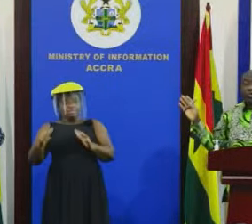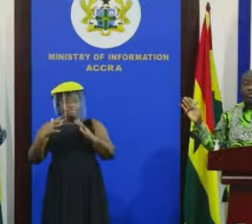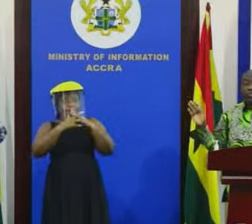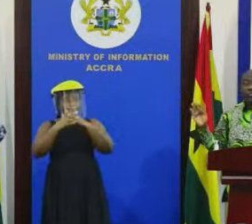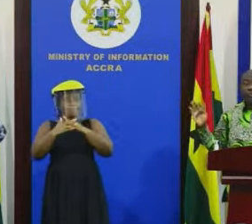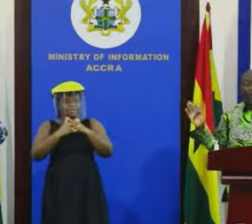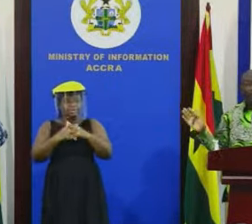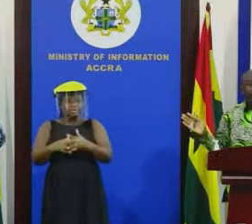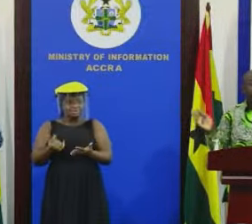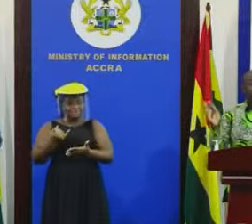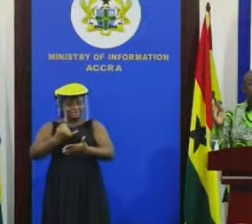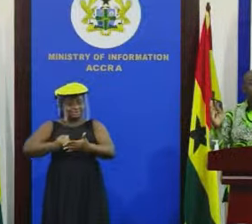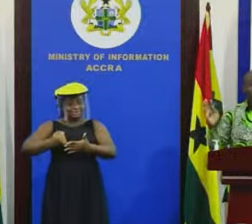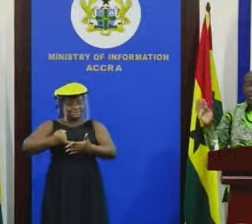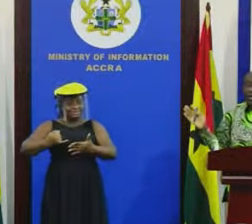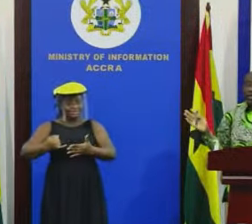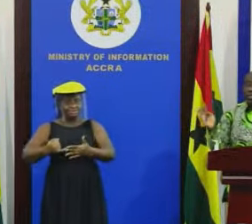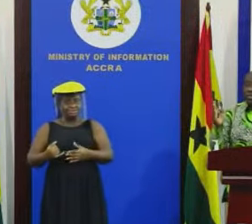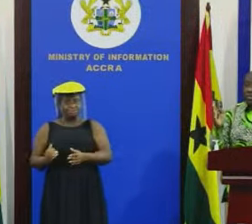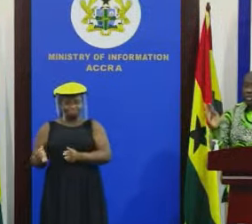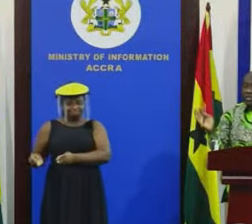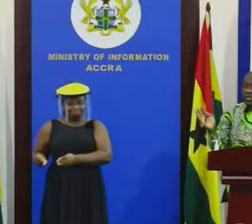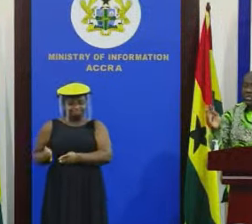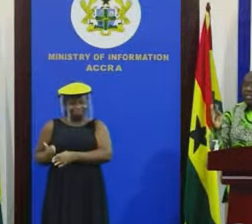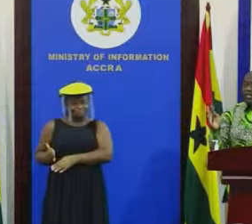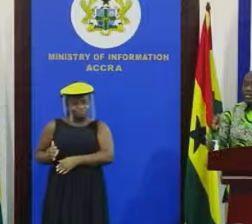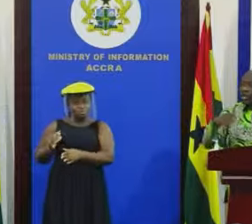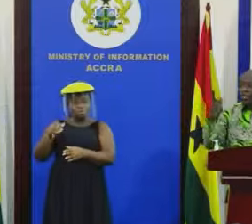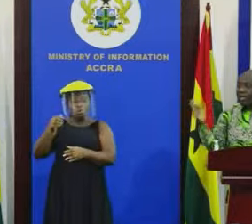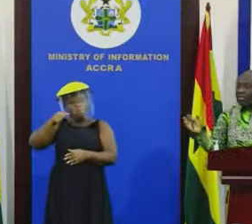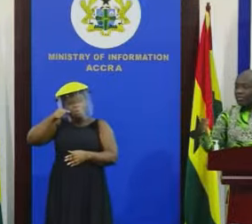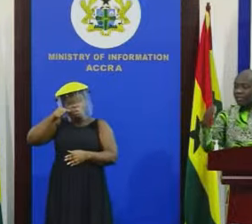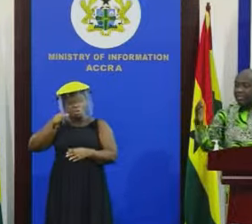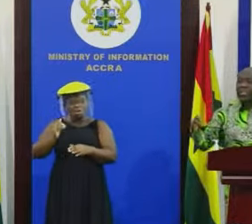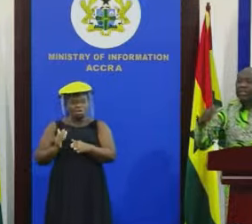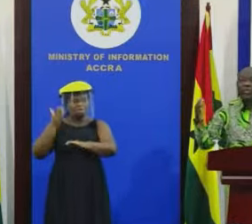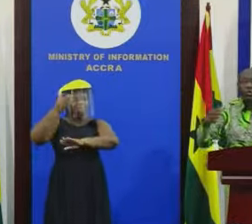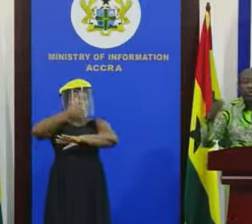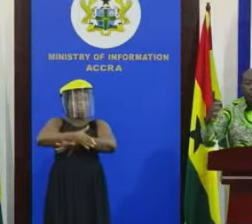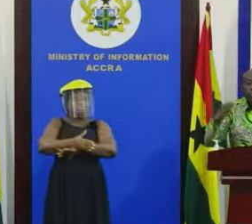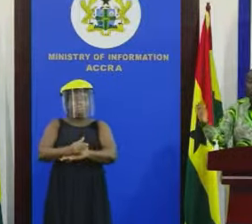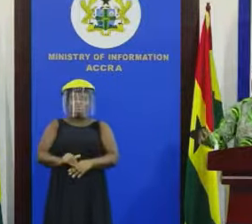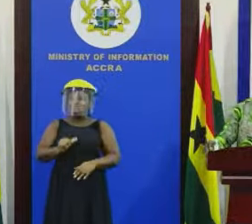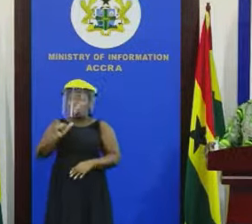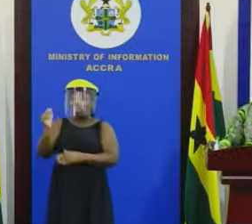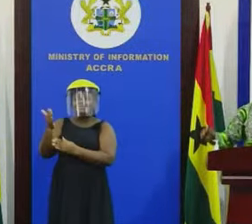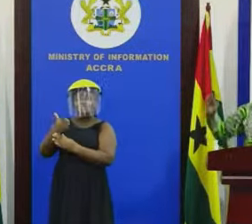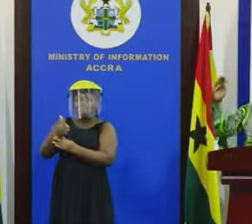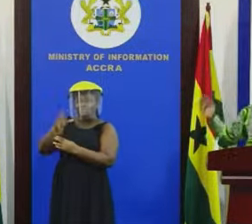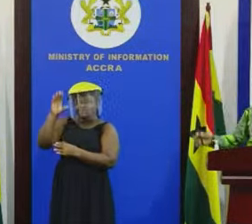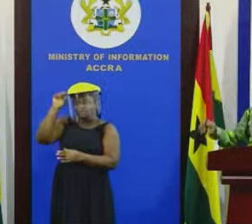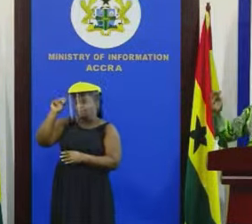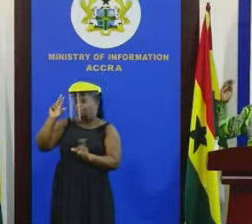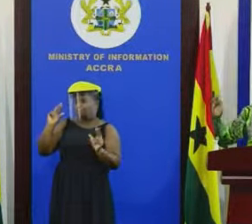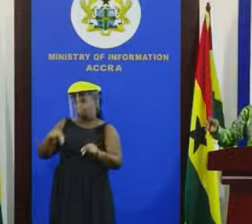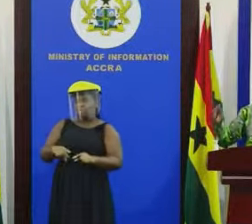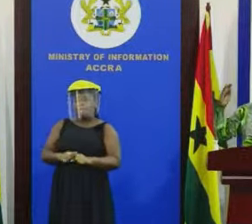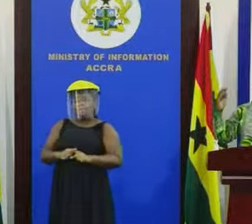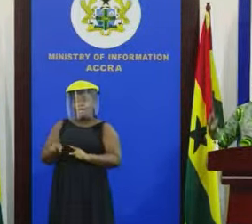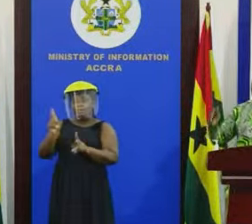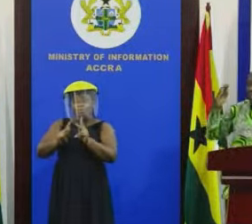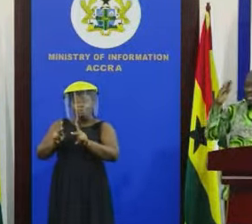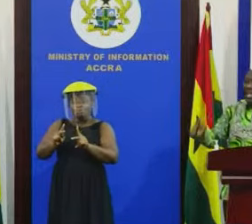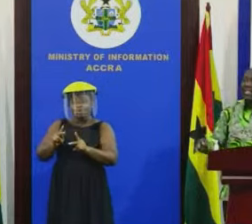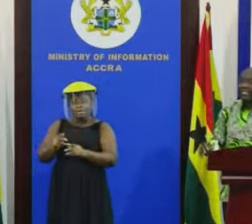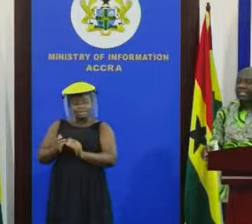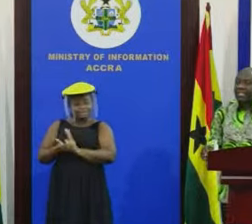of these boats for cutting cocaine across the borders. So it's not about the fishermen who want to do genuine business. These are people who are specialized in the